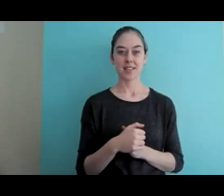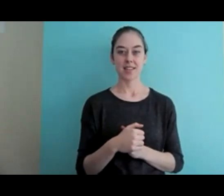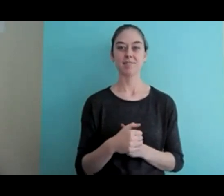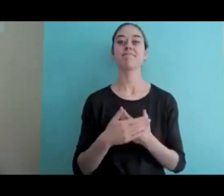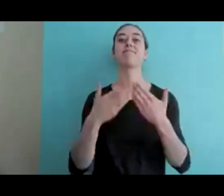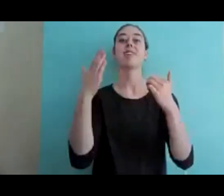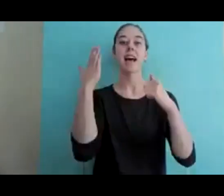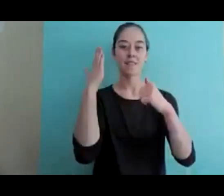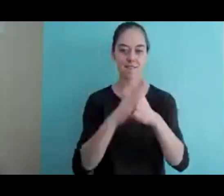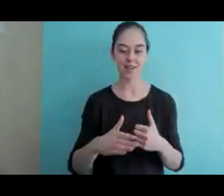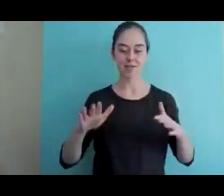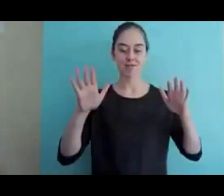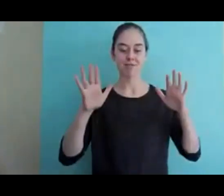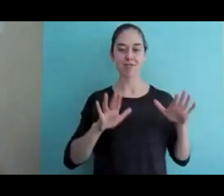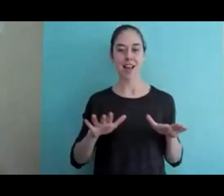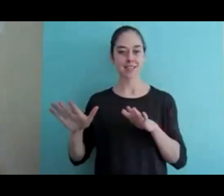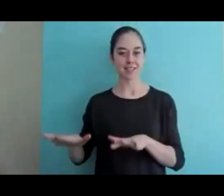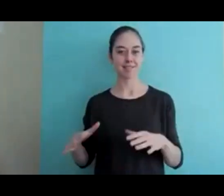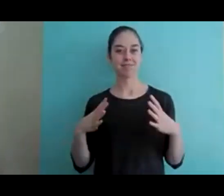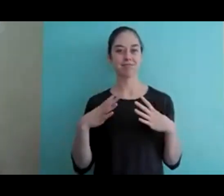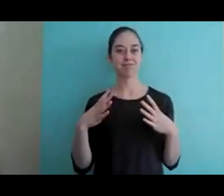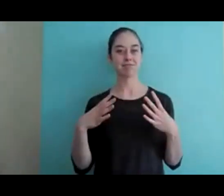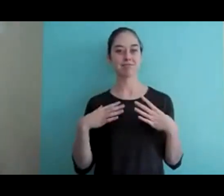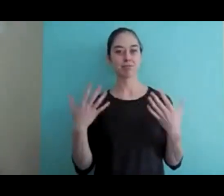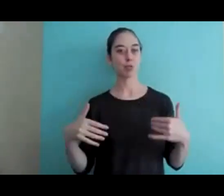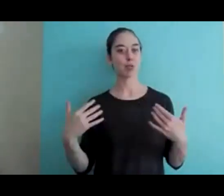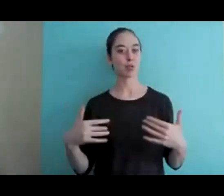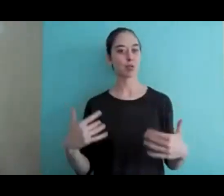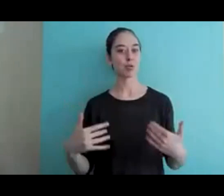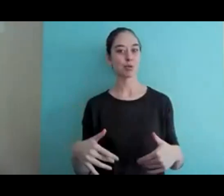2, 3, 1, 2, 3, 4, 1, 2, 3, and time. Woo!